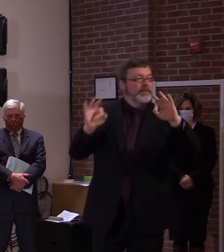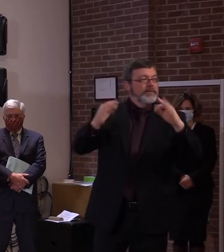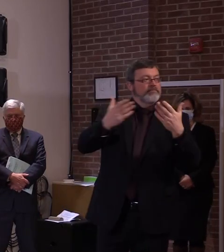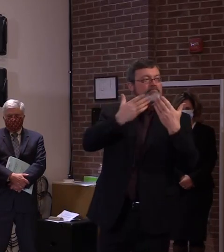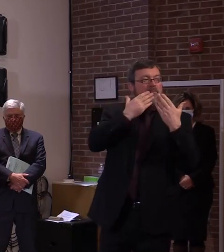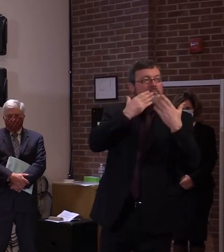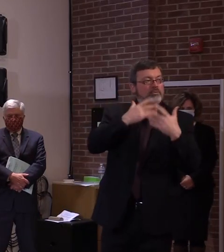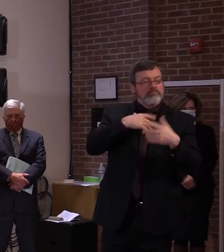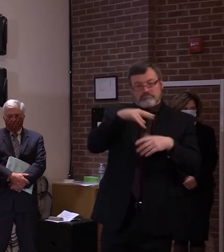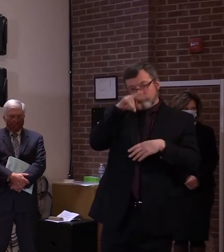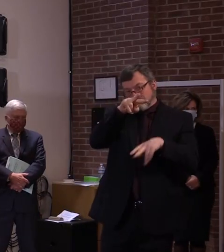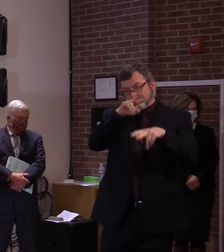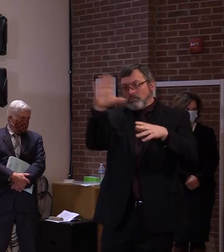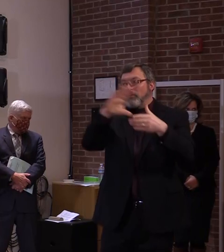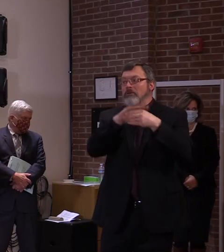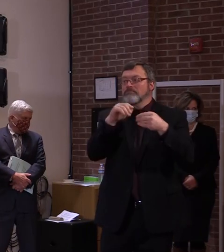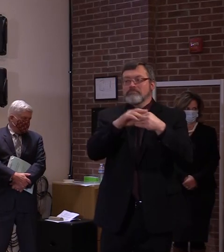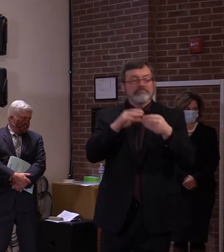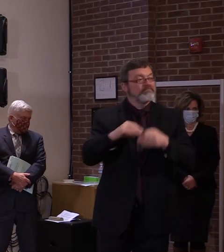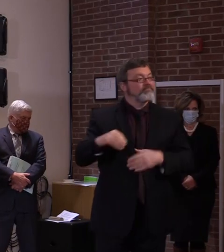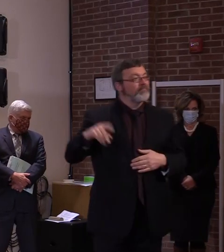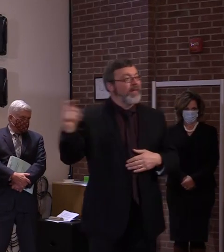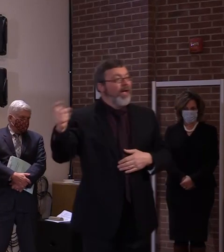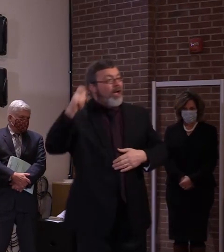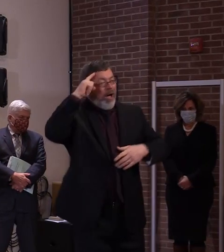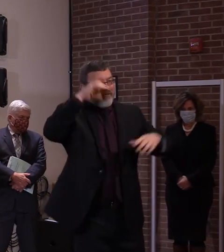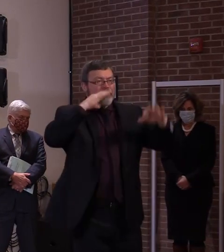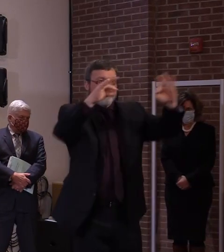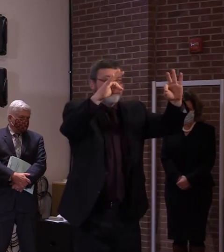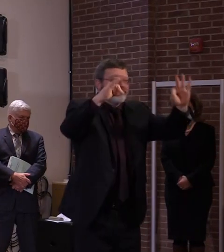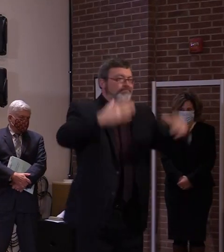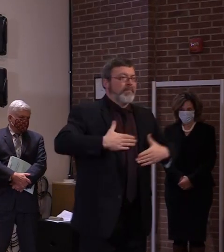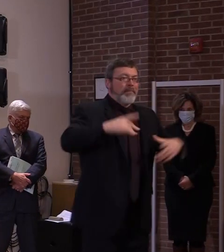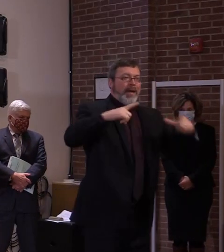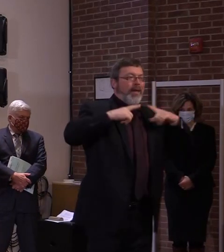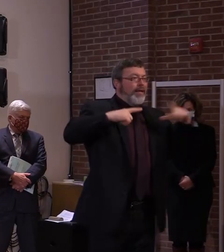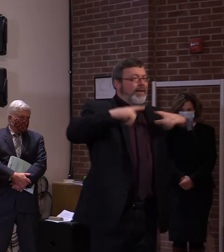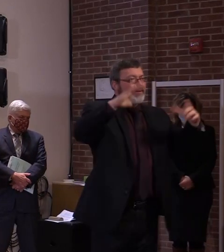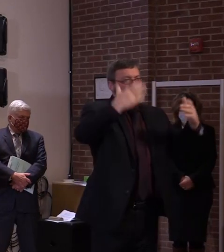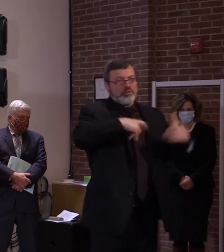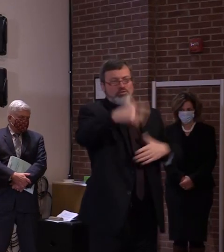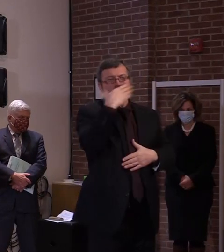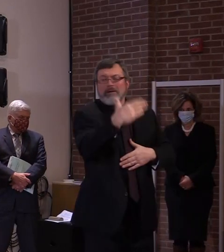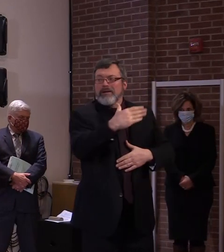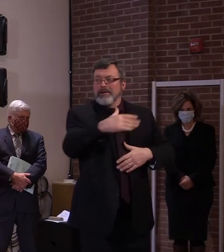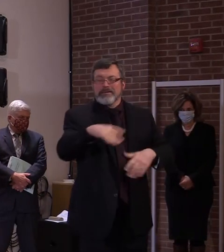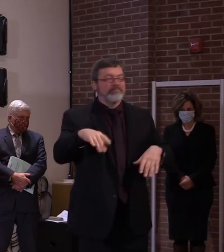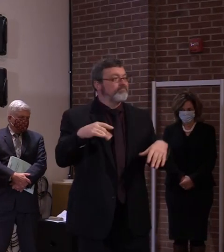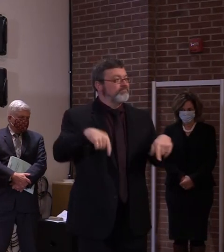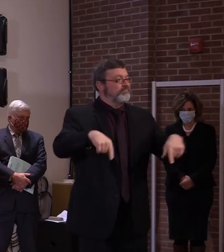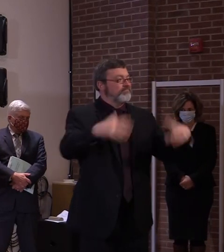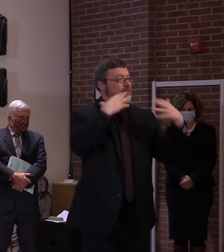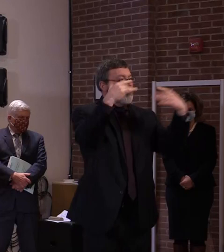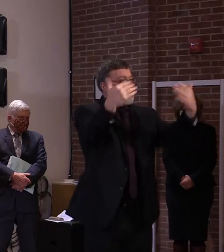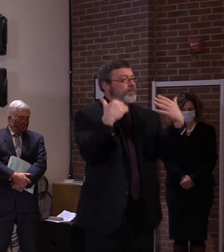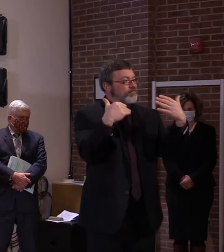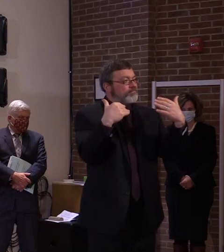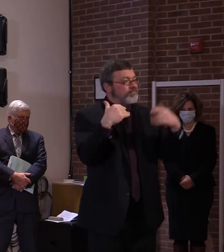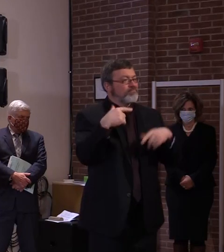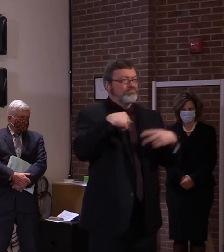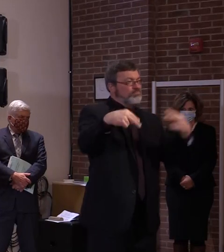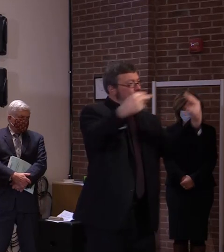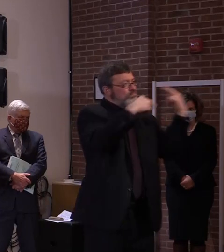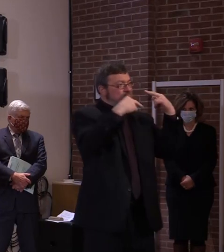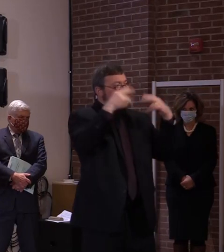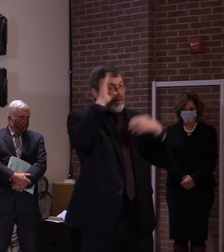Well, thank you very much for tuning in. And regardless of whether you observe Christmas or not, I hope you have a